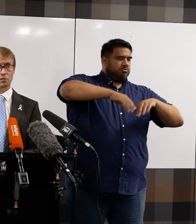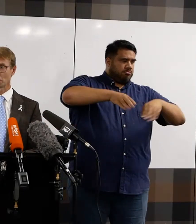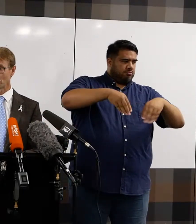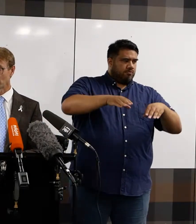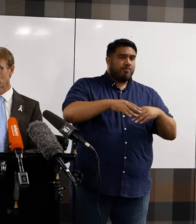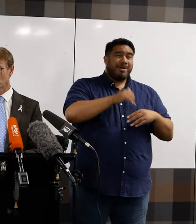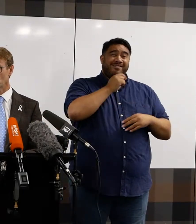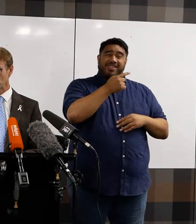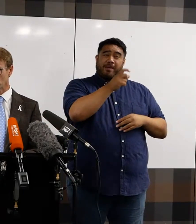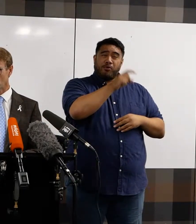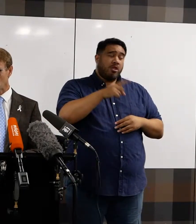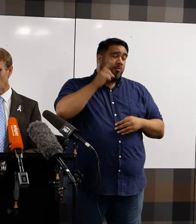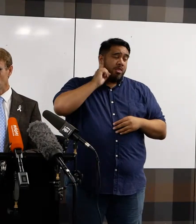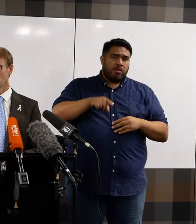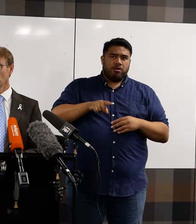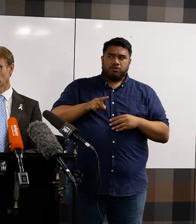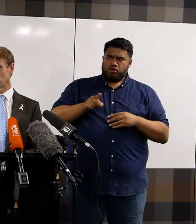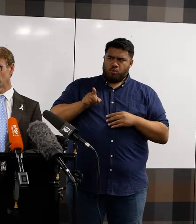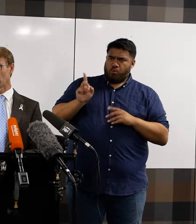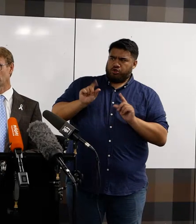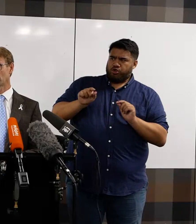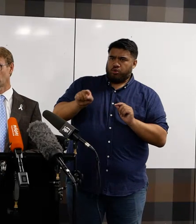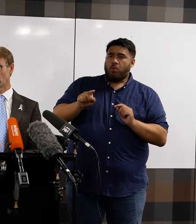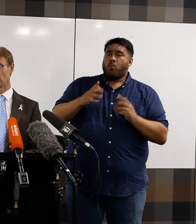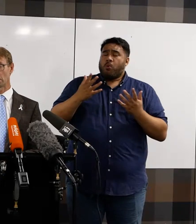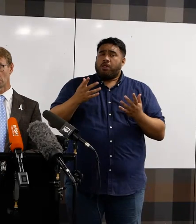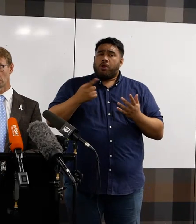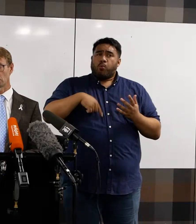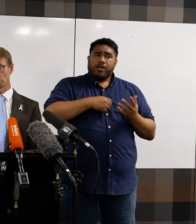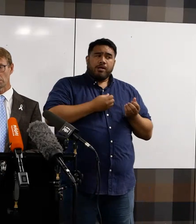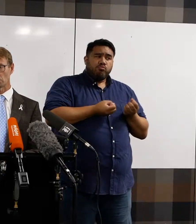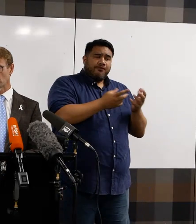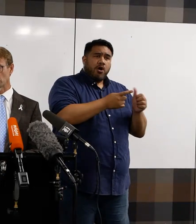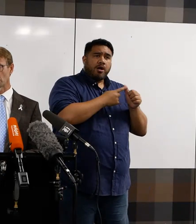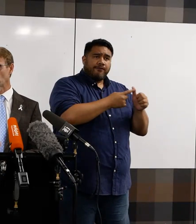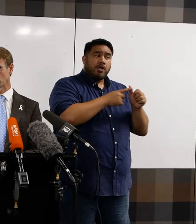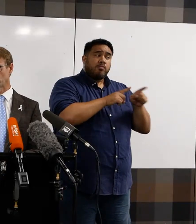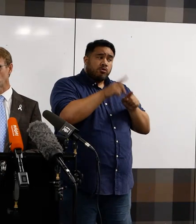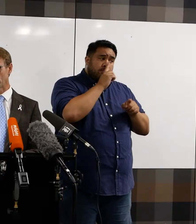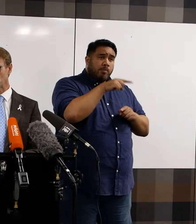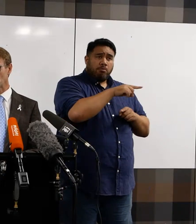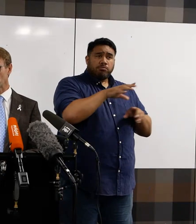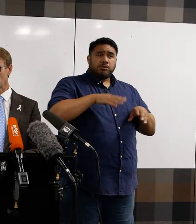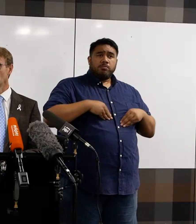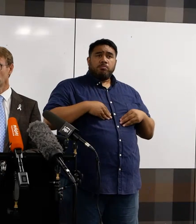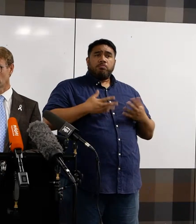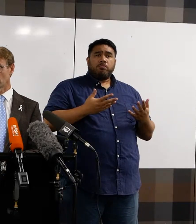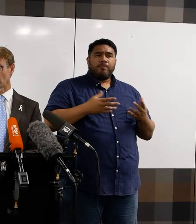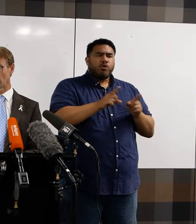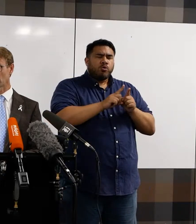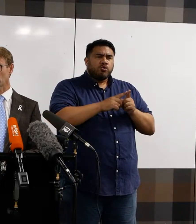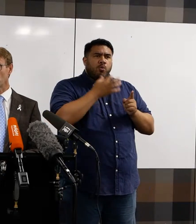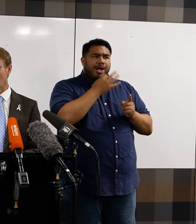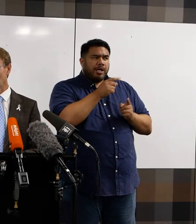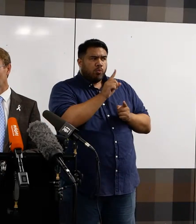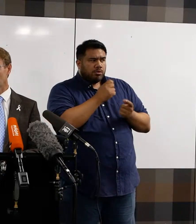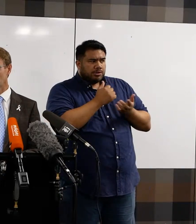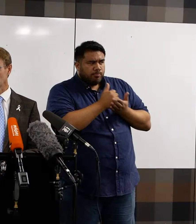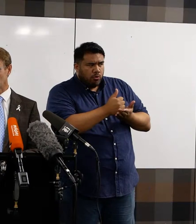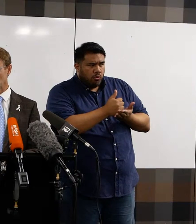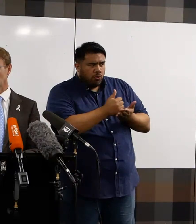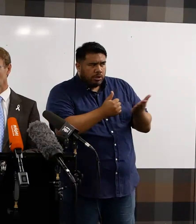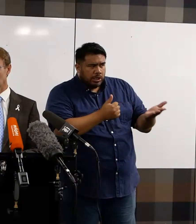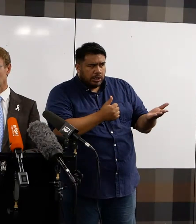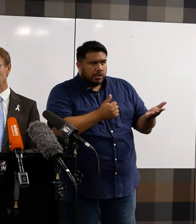a conversation is all that's required, some advice, and generally it's also seeing what support people need to comply with